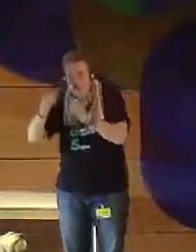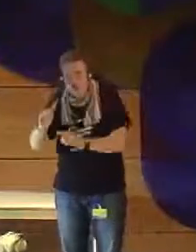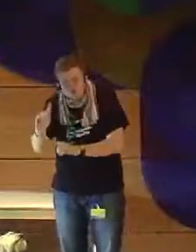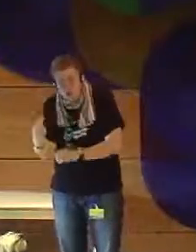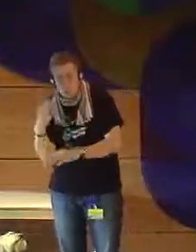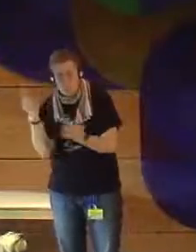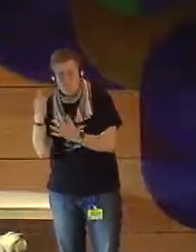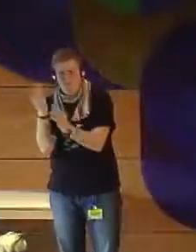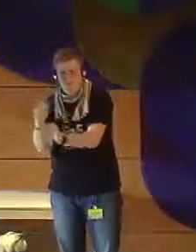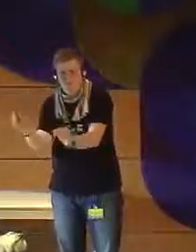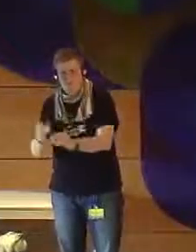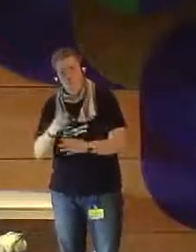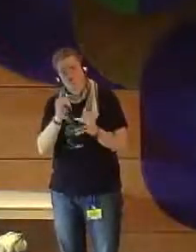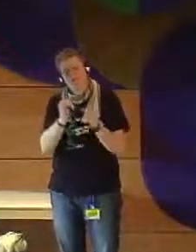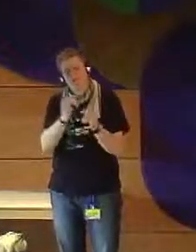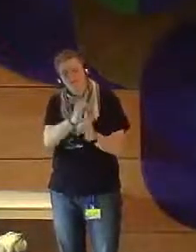So,